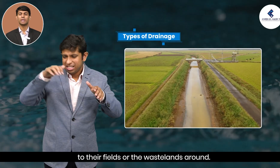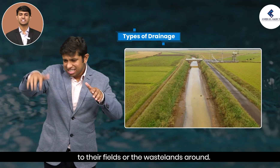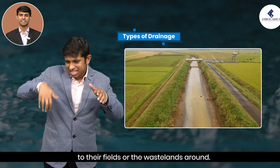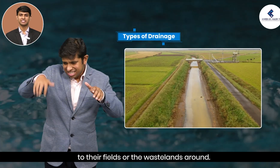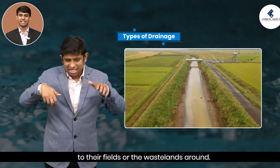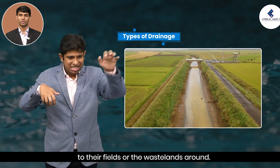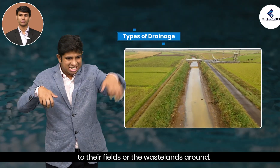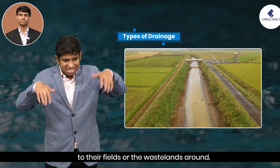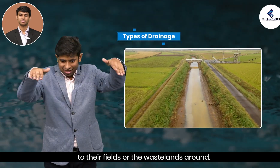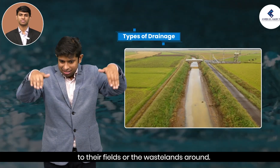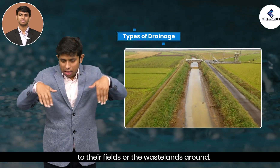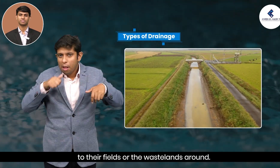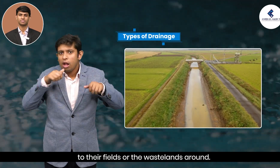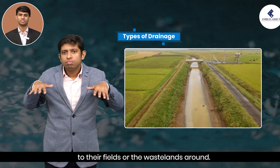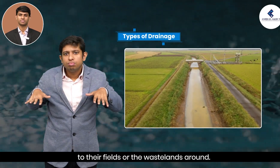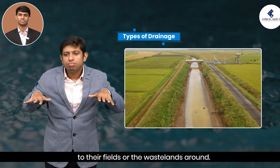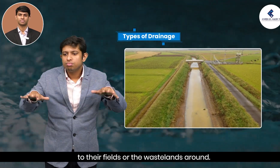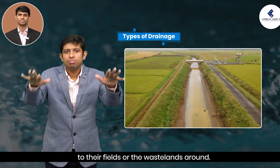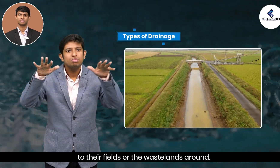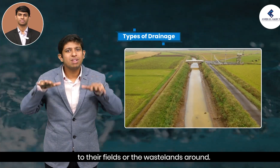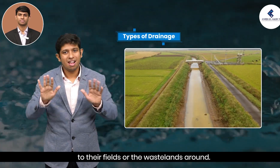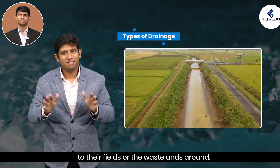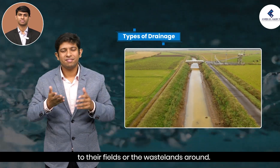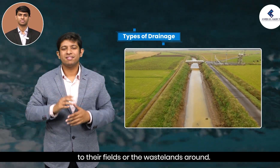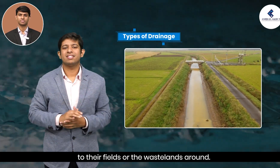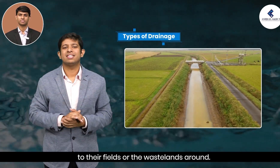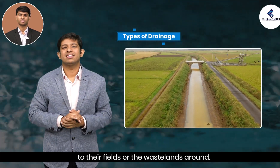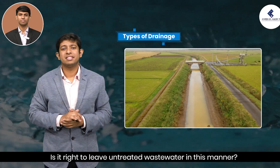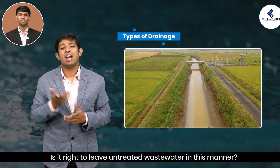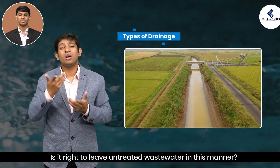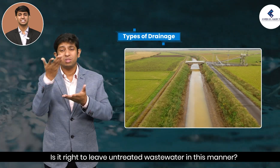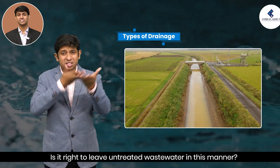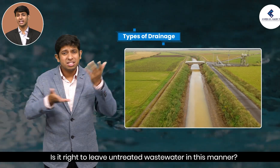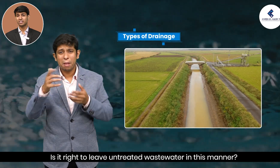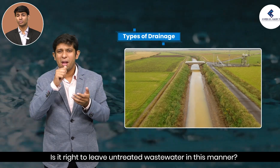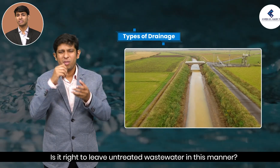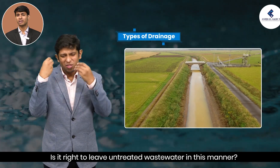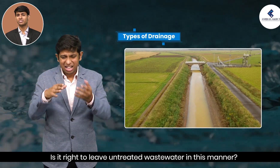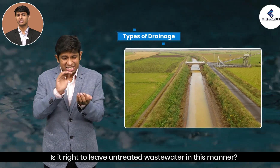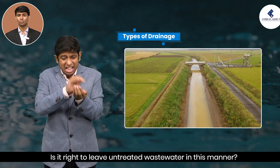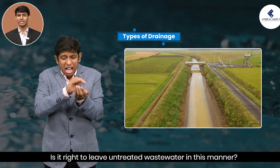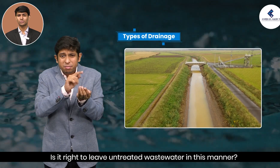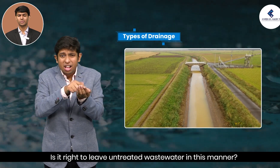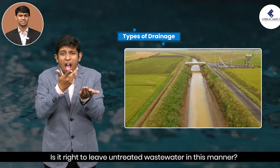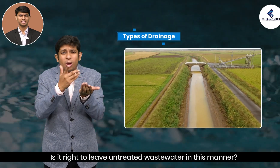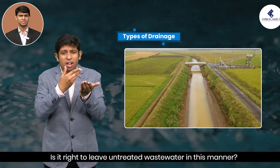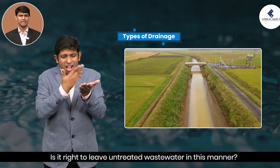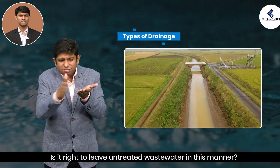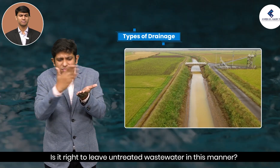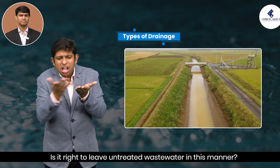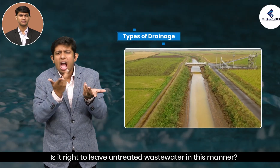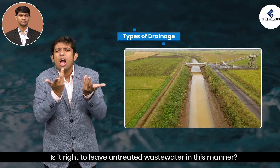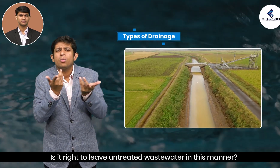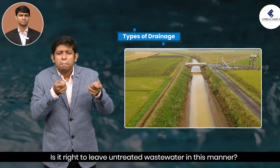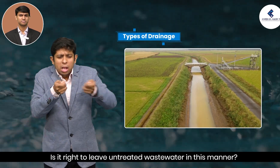their fields or the wastelands around. Is it right to leave untreated wastewater in this